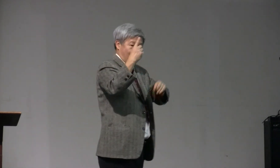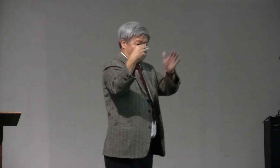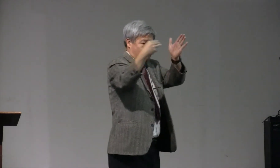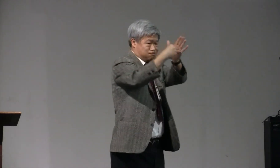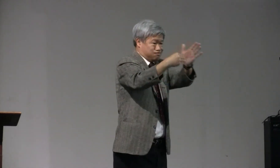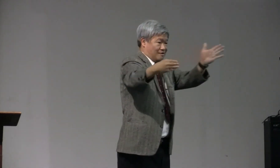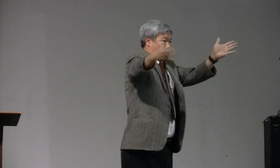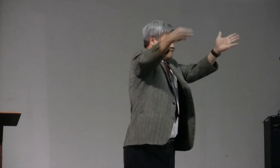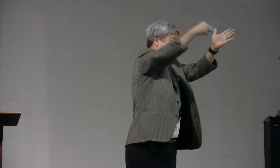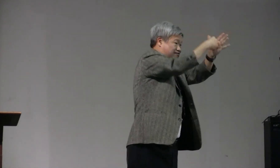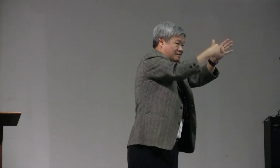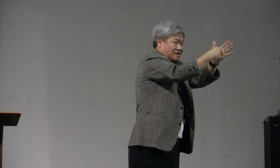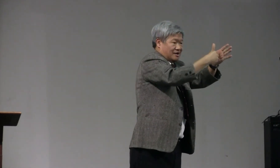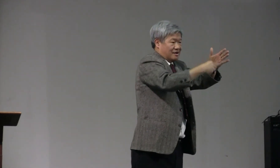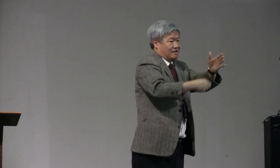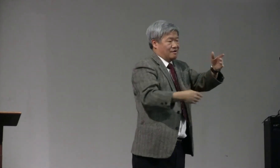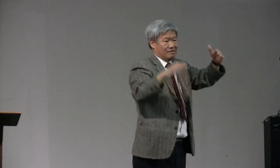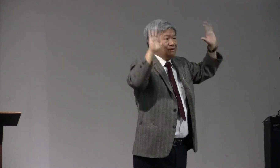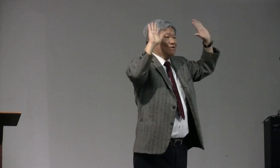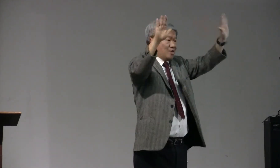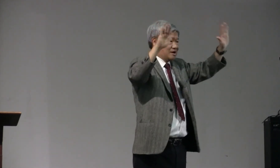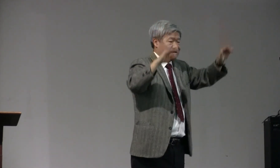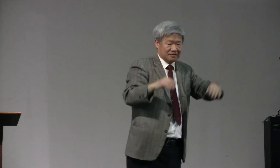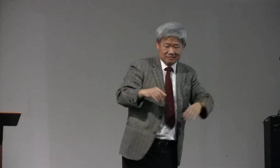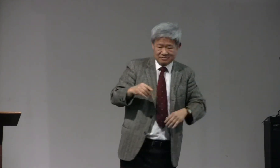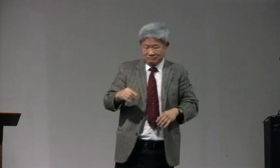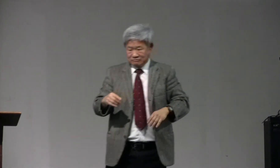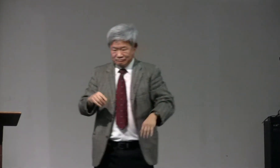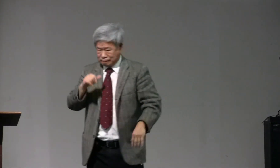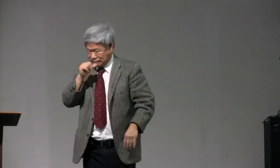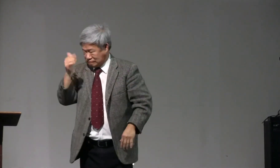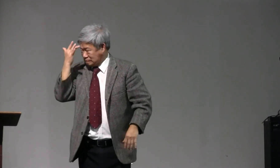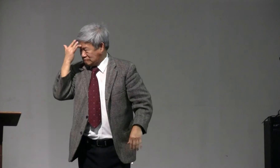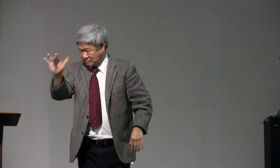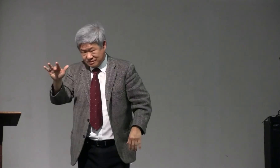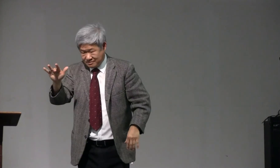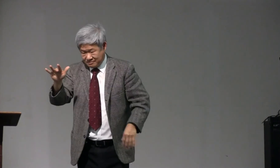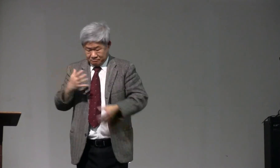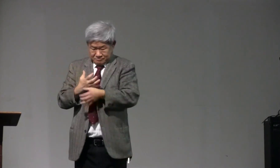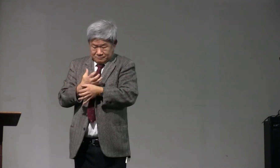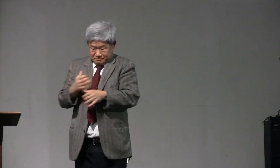He's saved many thousands of people